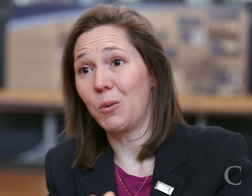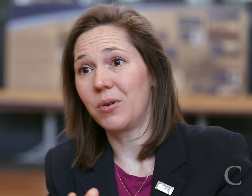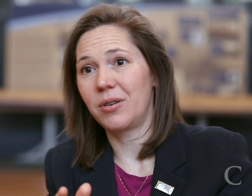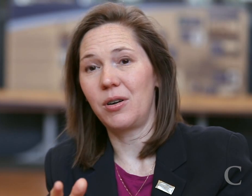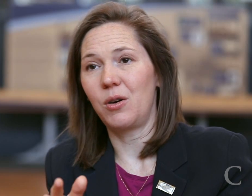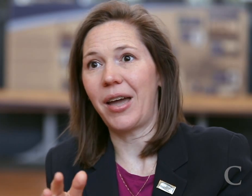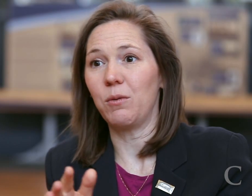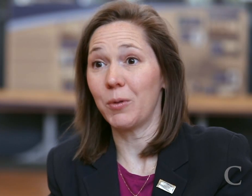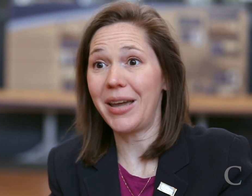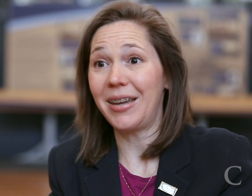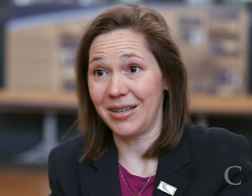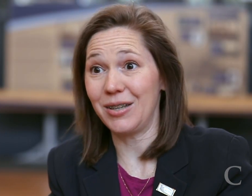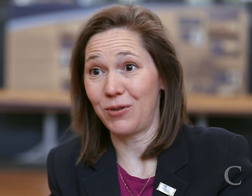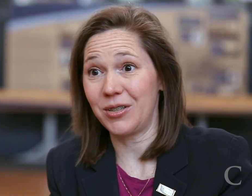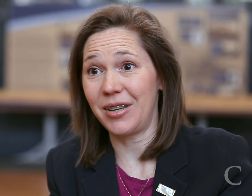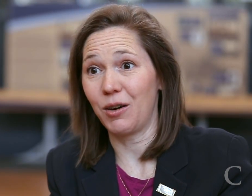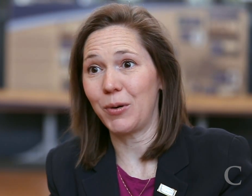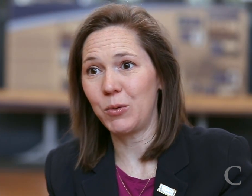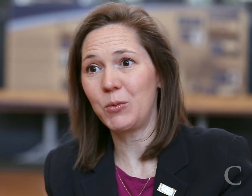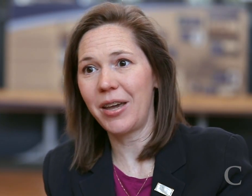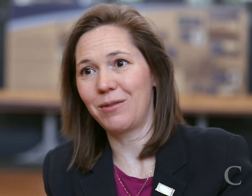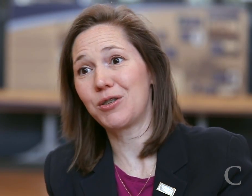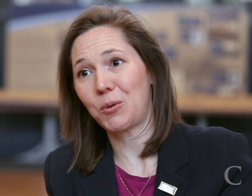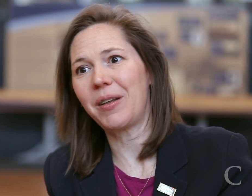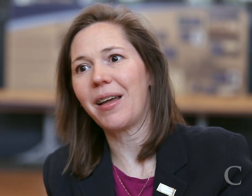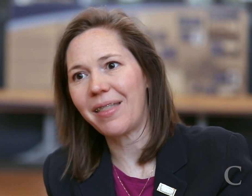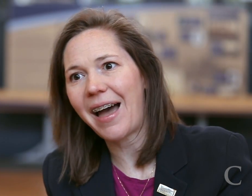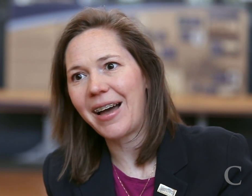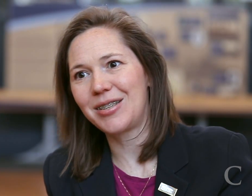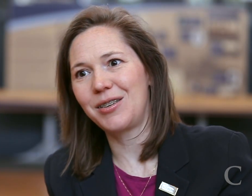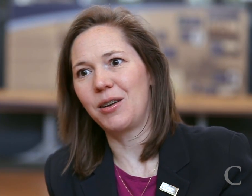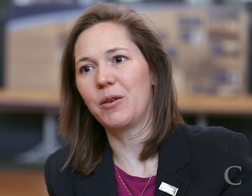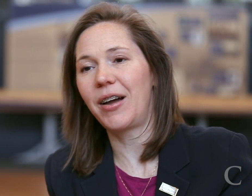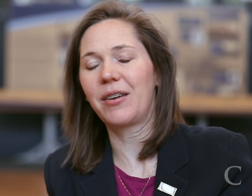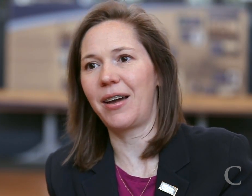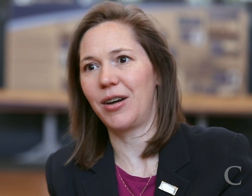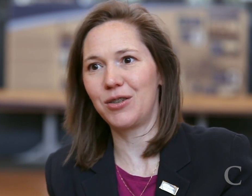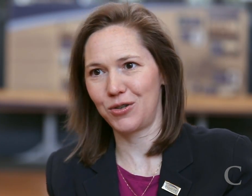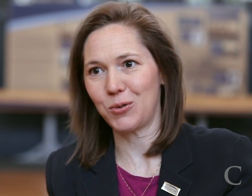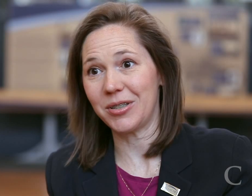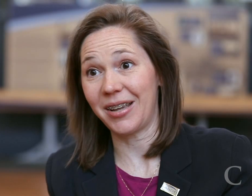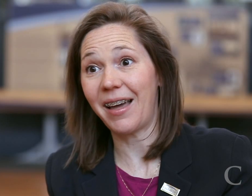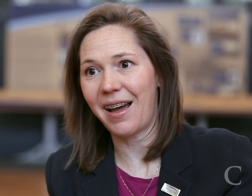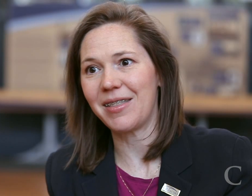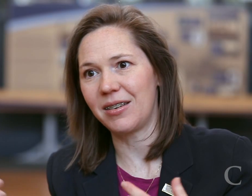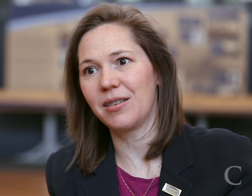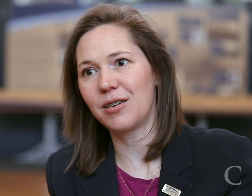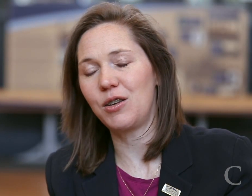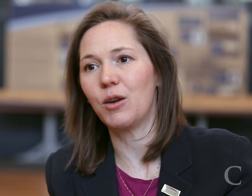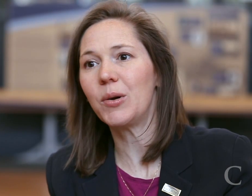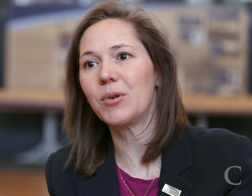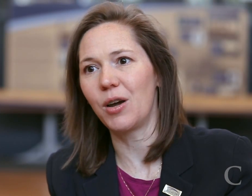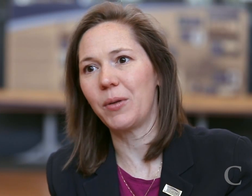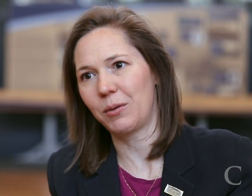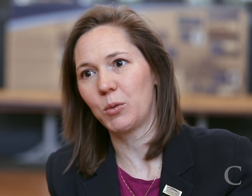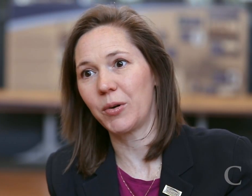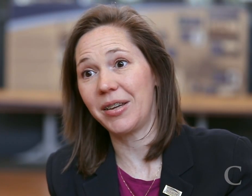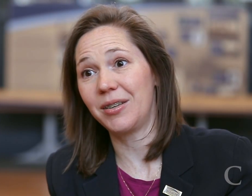okay we're making a difference here but when we have a story like that you know if I could have a hundred stories like that then you know we would know that we're really